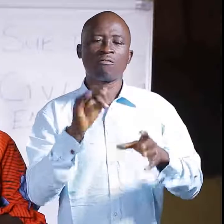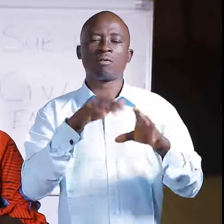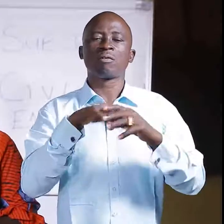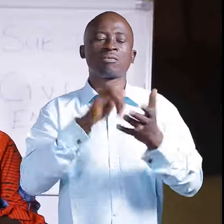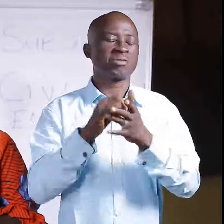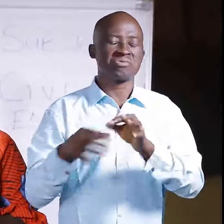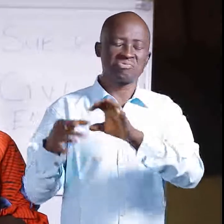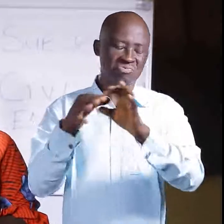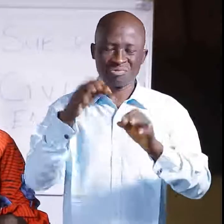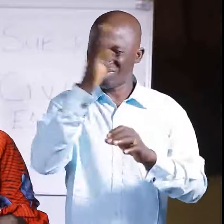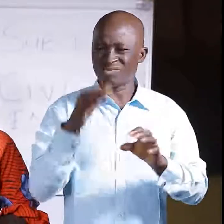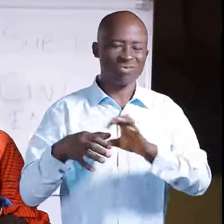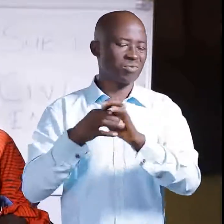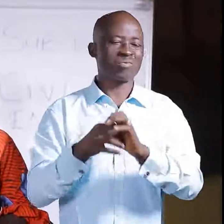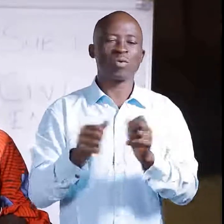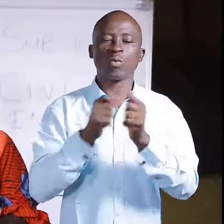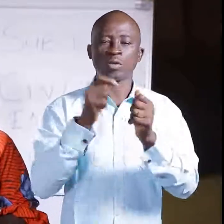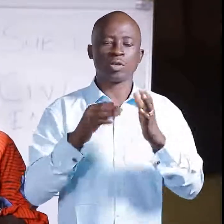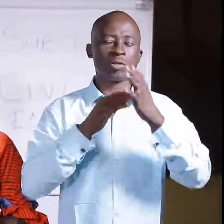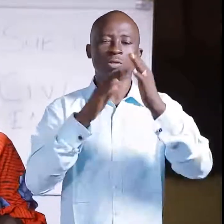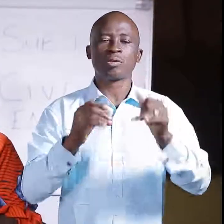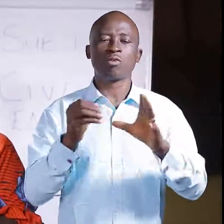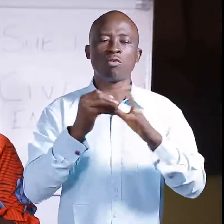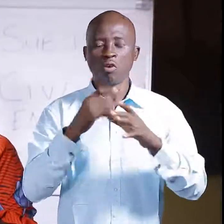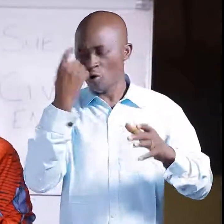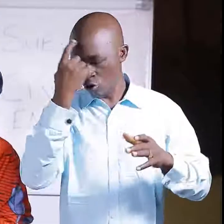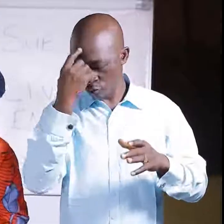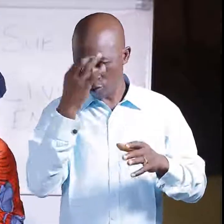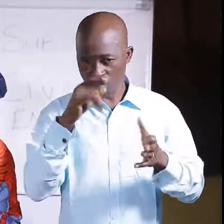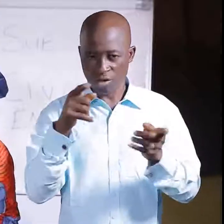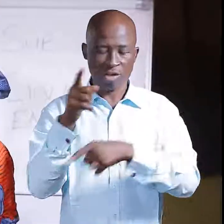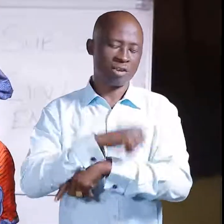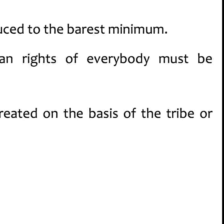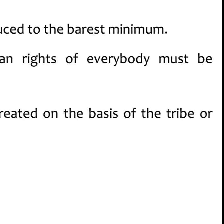never cooperate with the leaders or the government of the day.